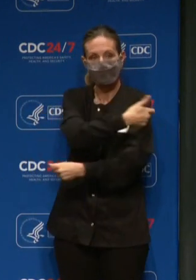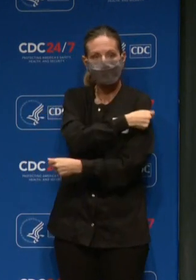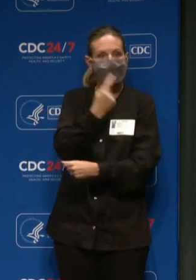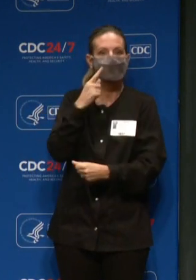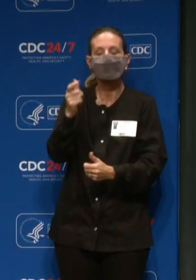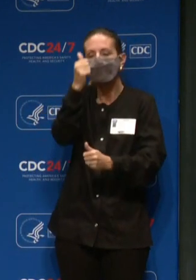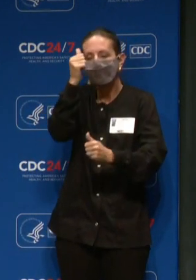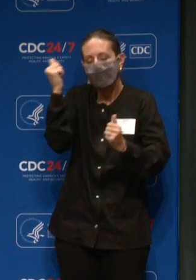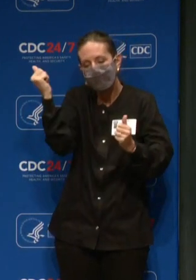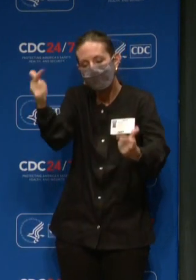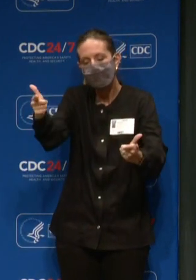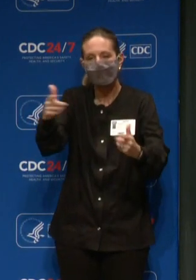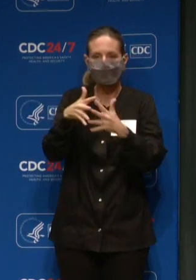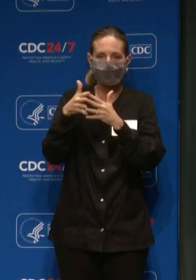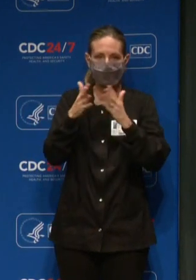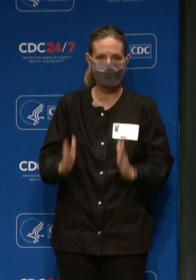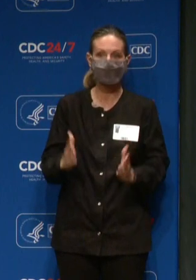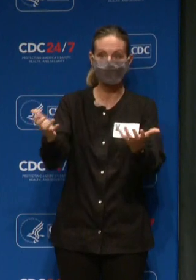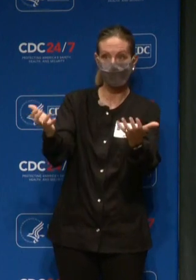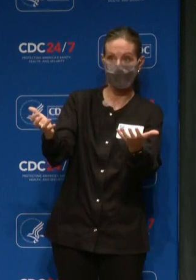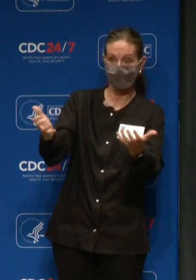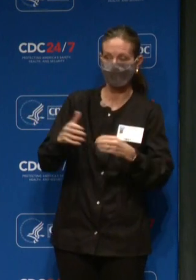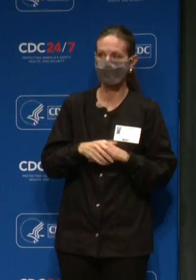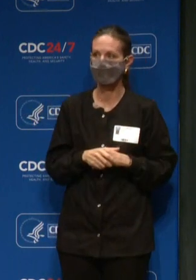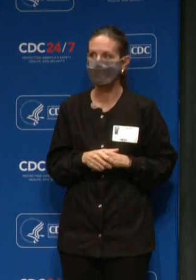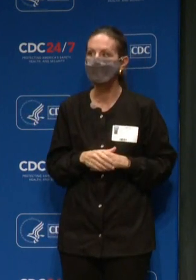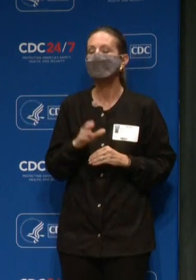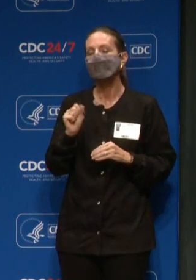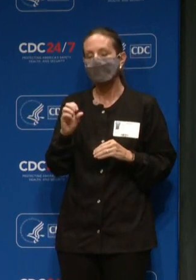vaccine. We have an overflow